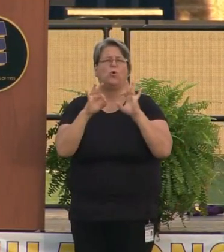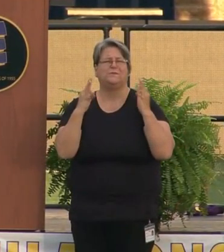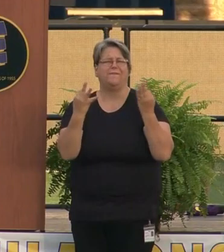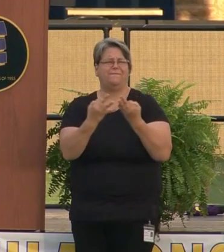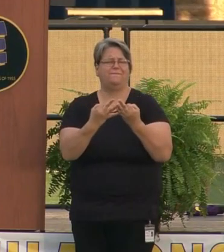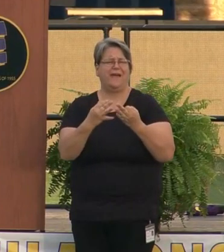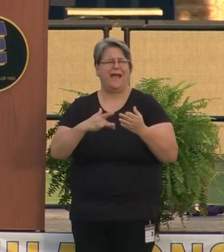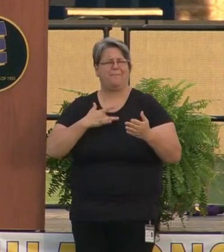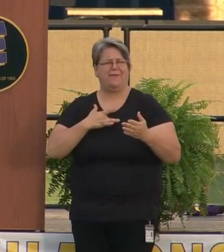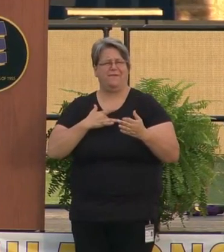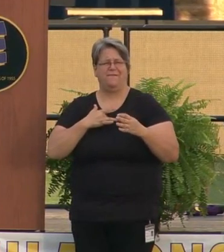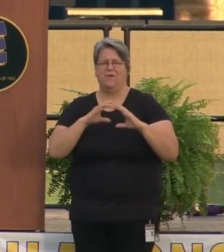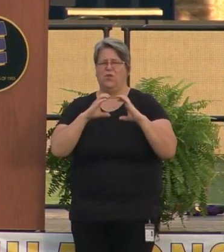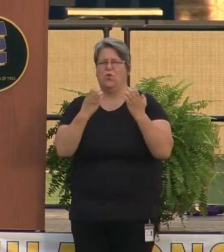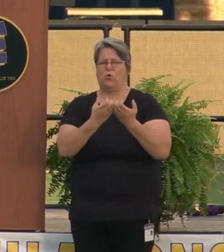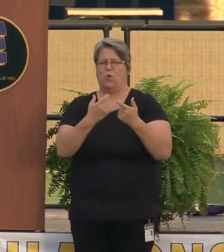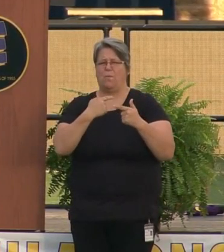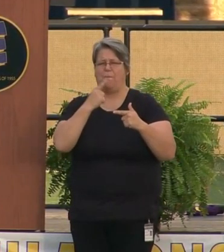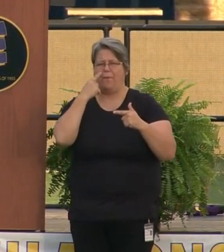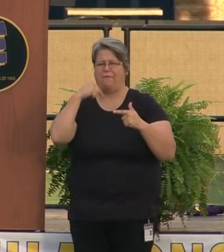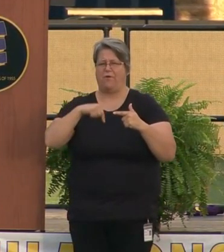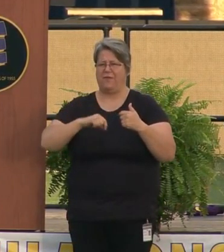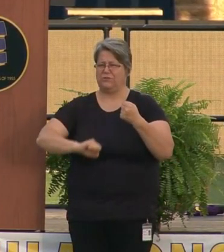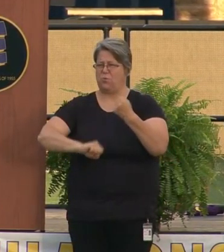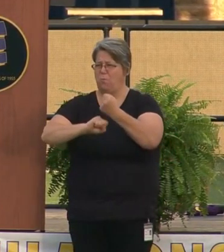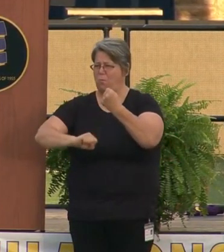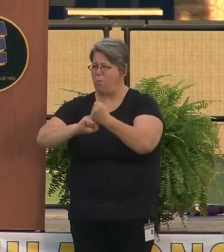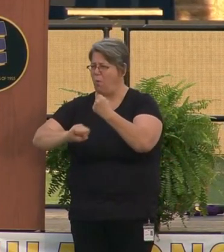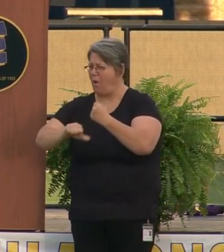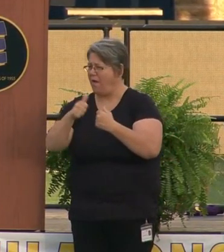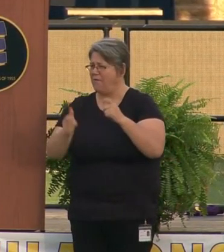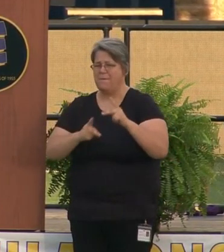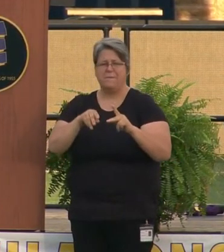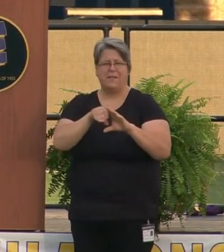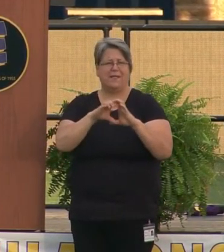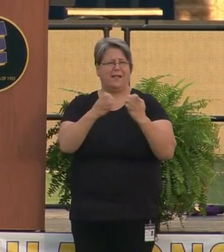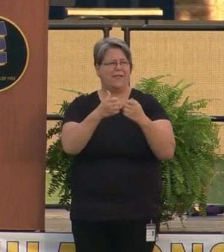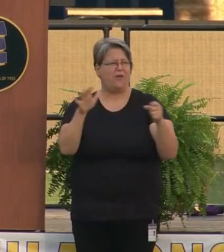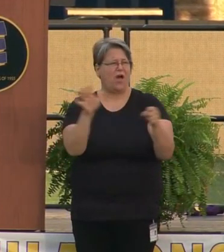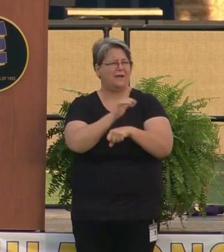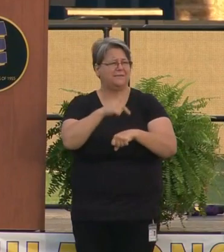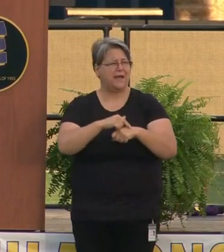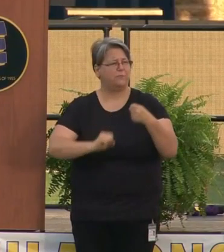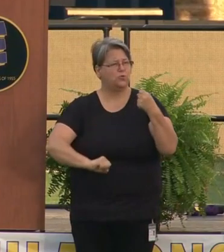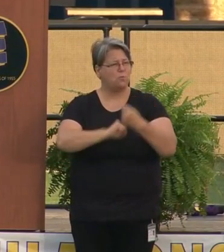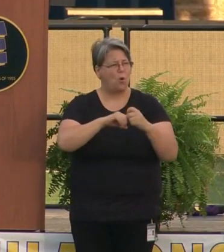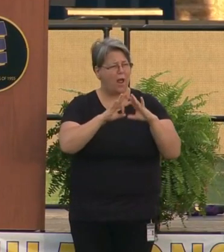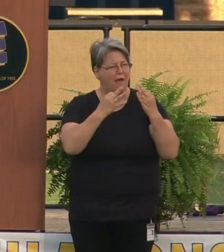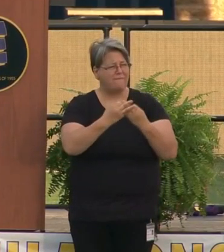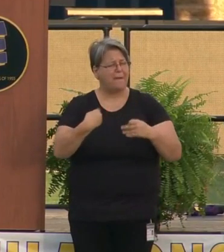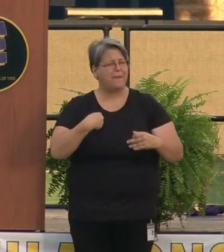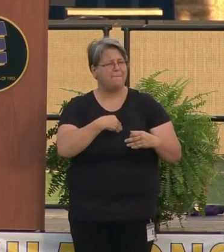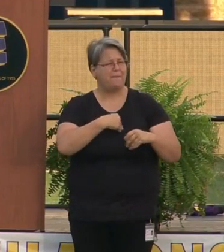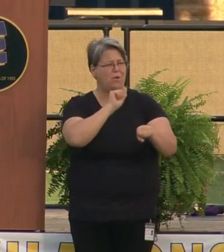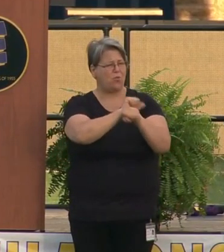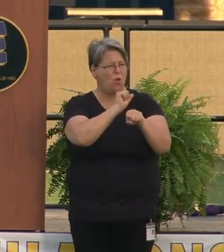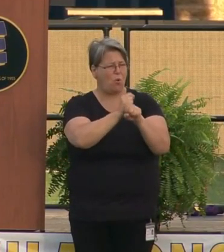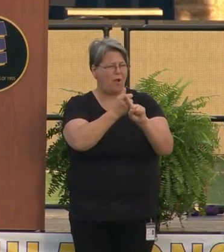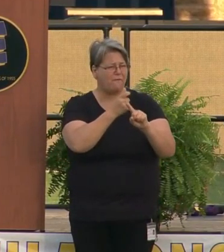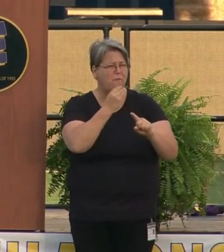kept our space this year, we were still supporting each other the entire time. We supported our family members as they worked from